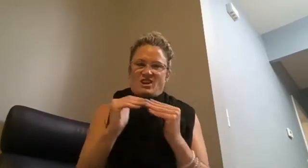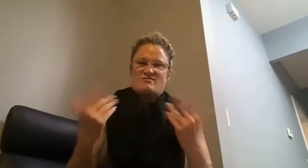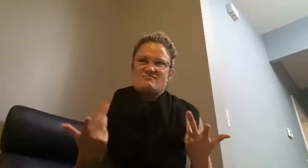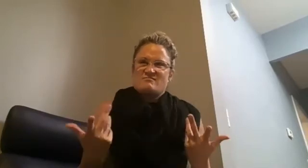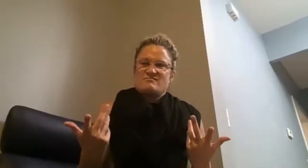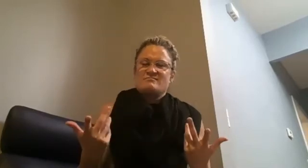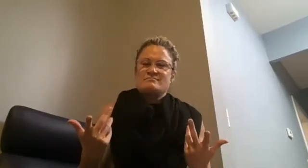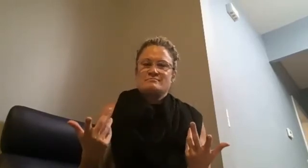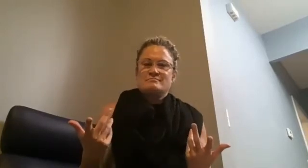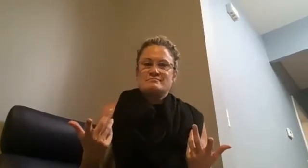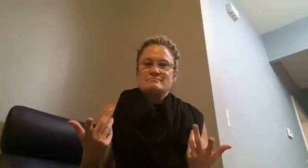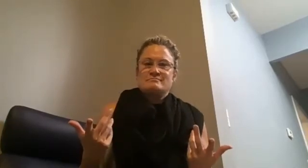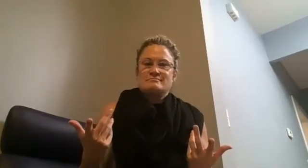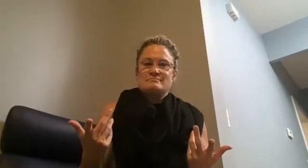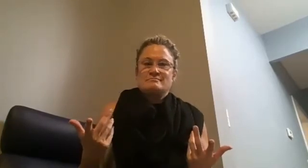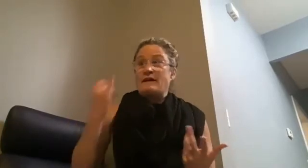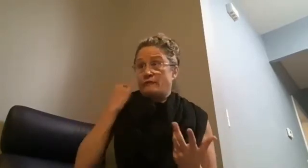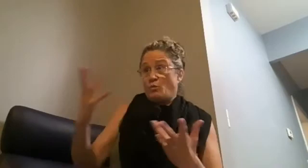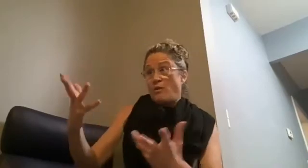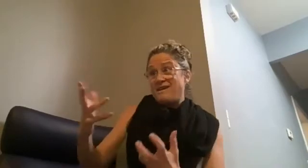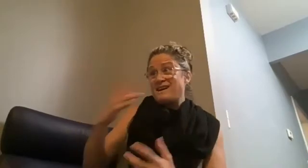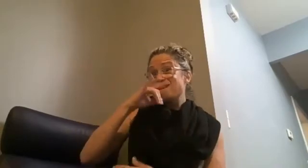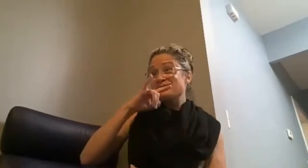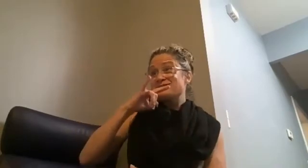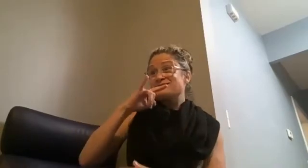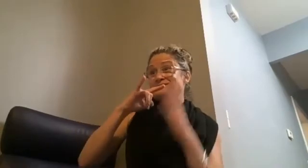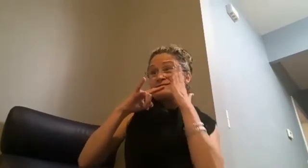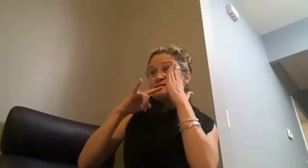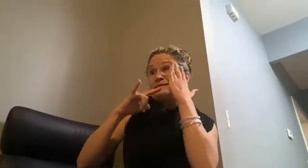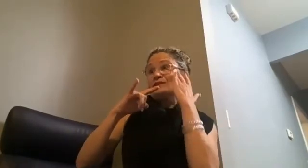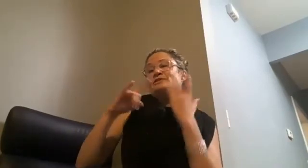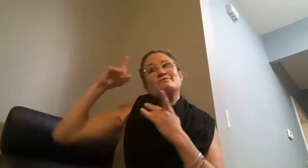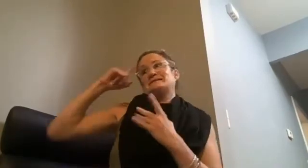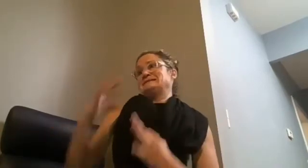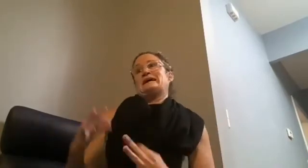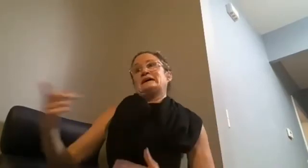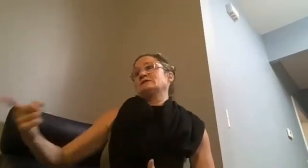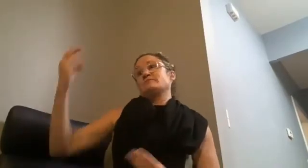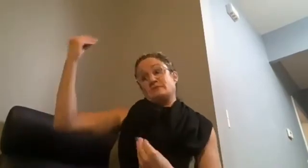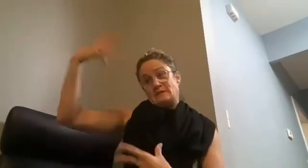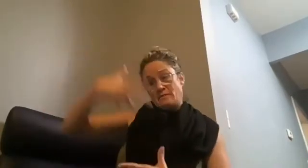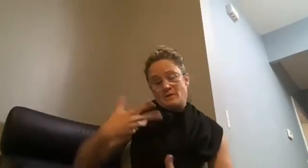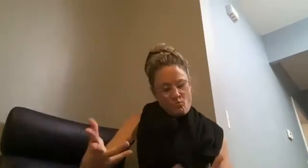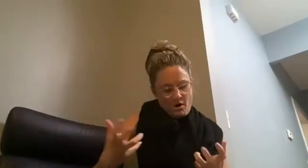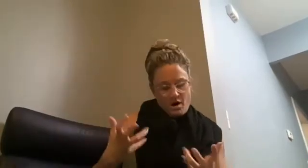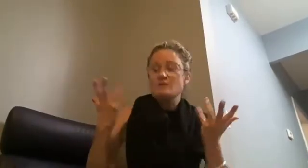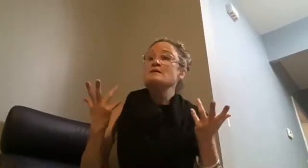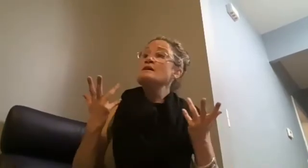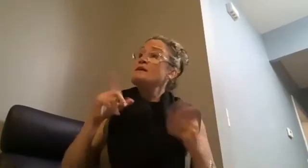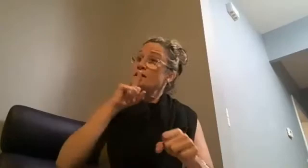So unfortunately, if you want to have kids, you have to make that decision. Like, you have to tell me you want to do it, and I promise I'll go along with it.